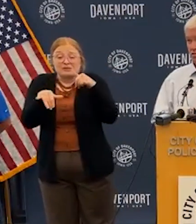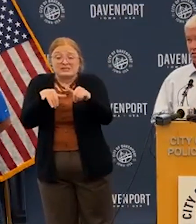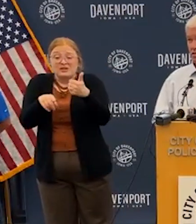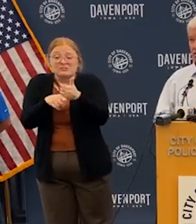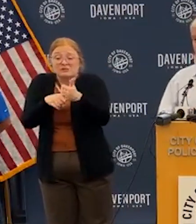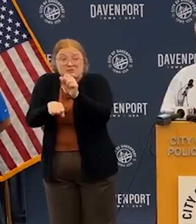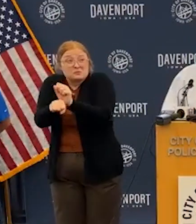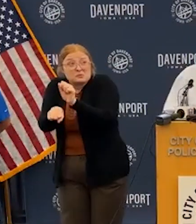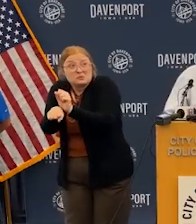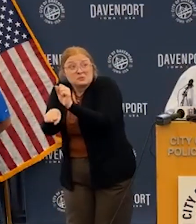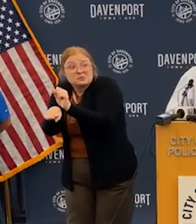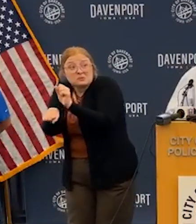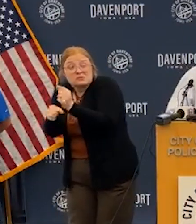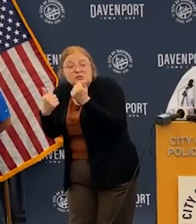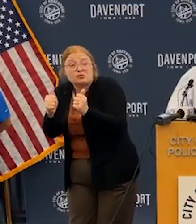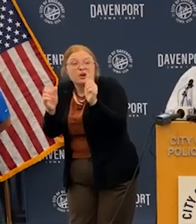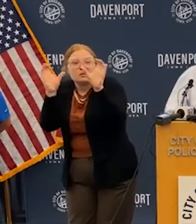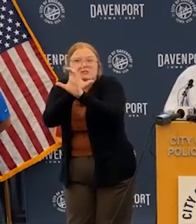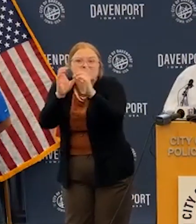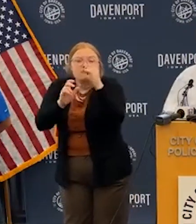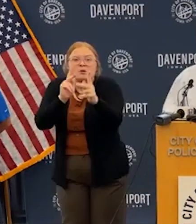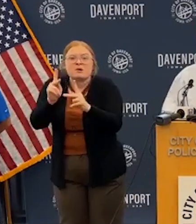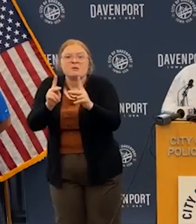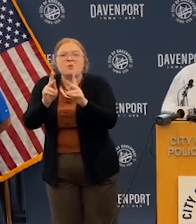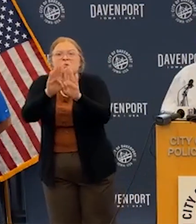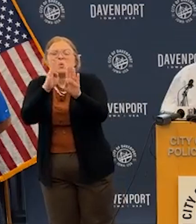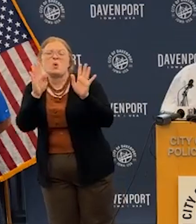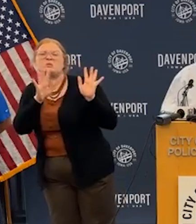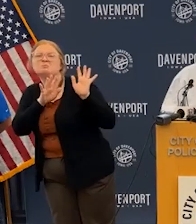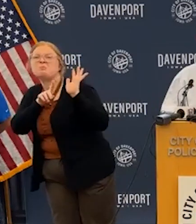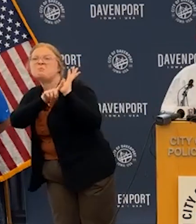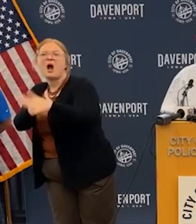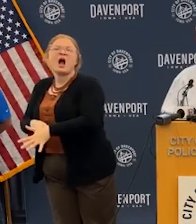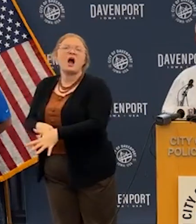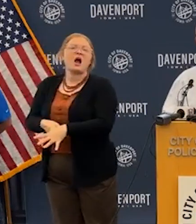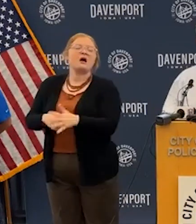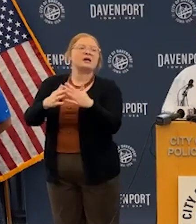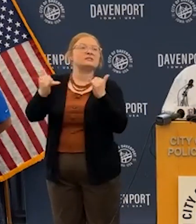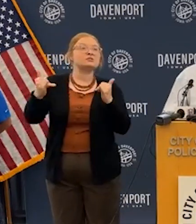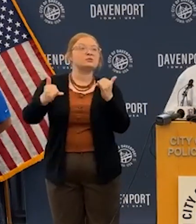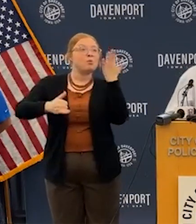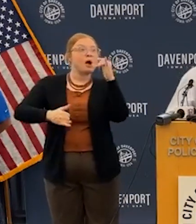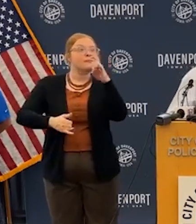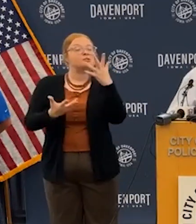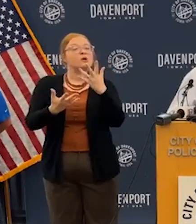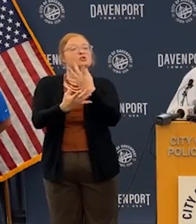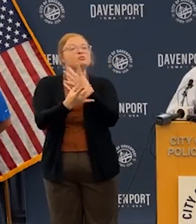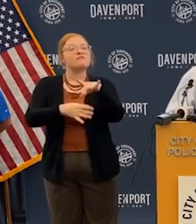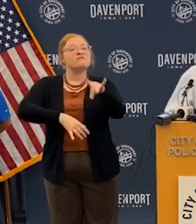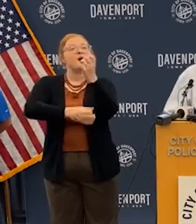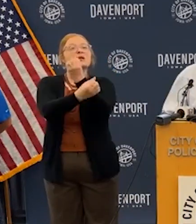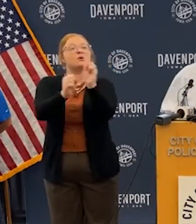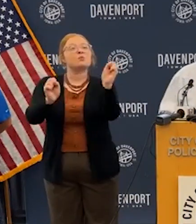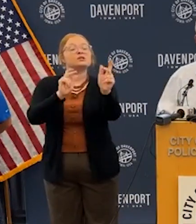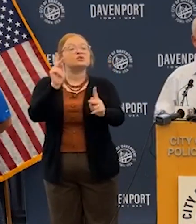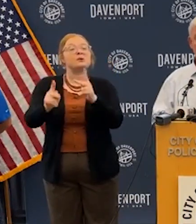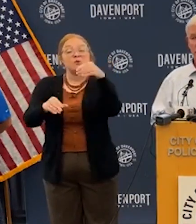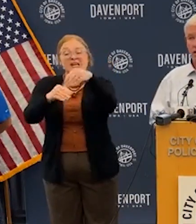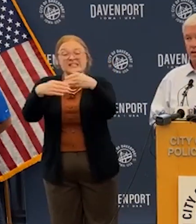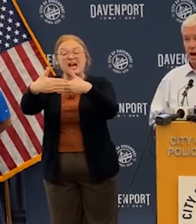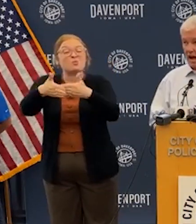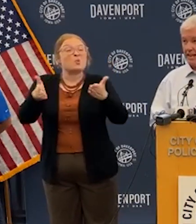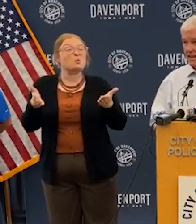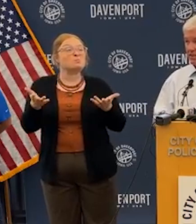down doors to find people in rooms, I can't stress enough how